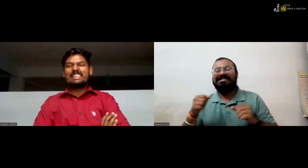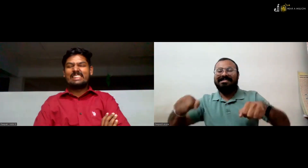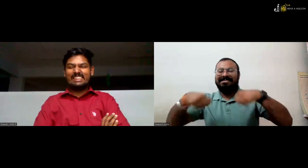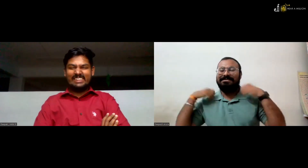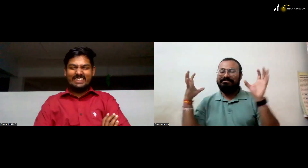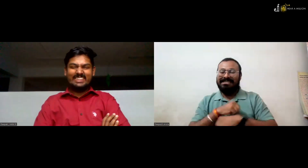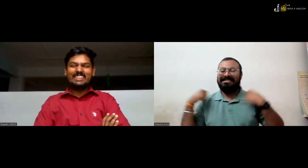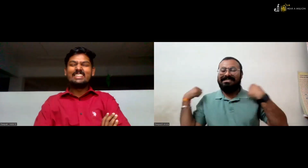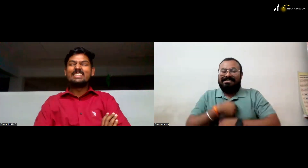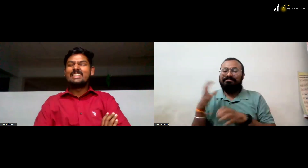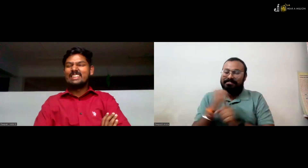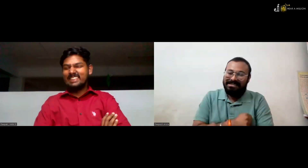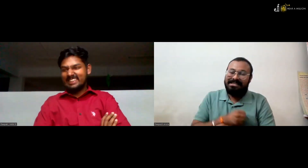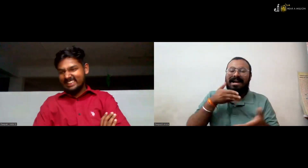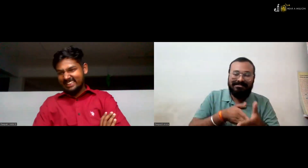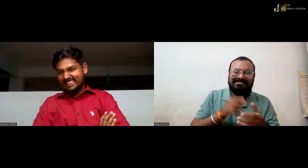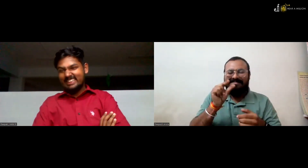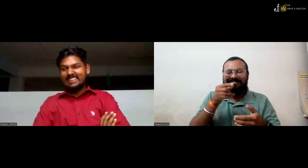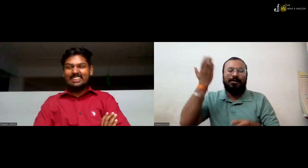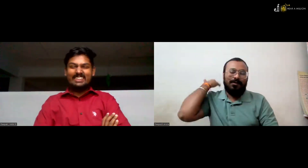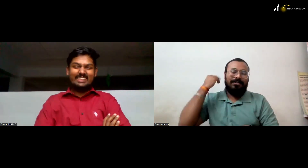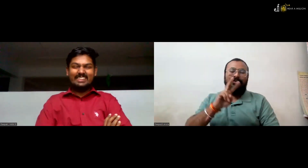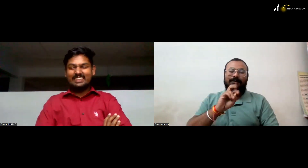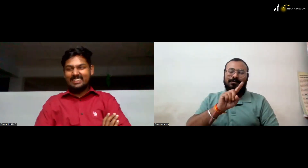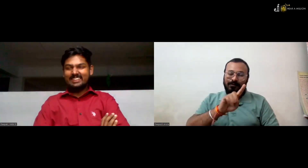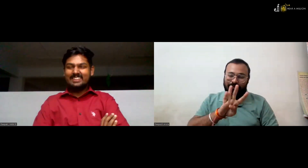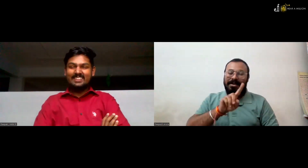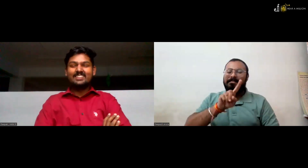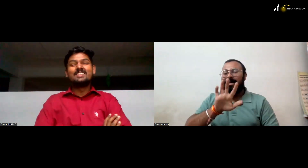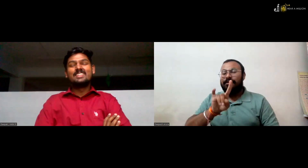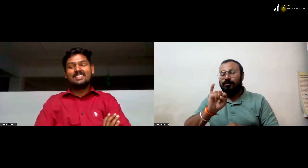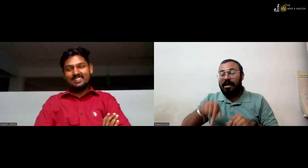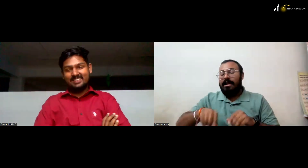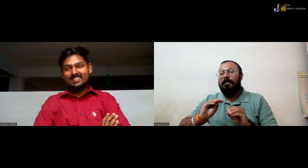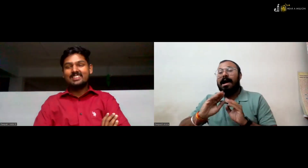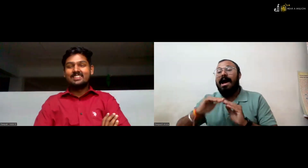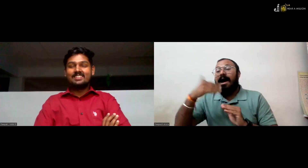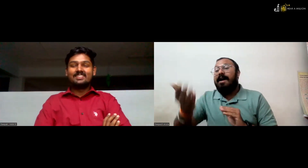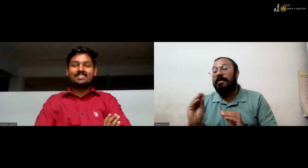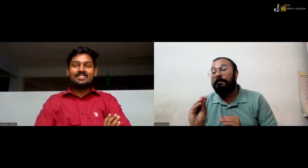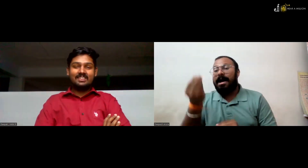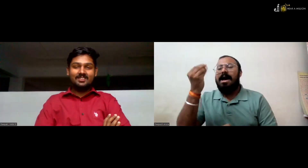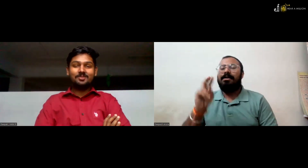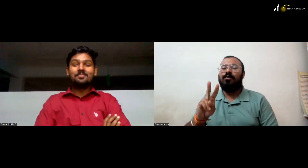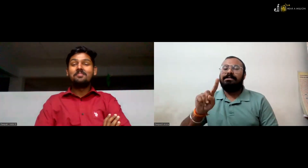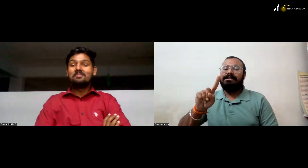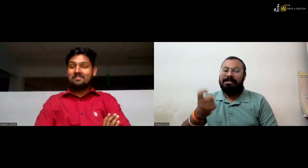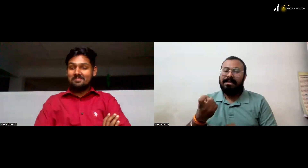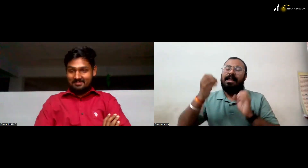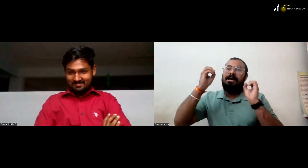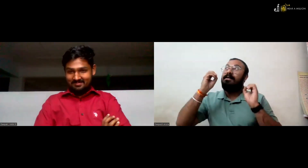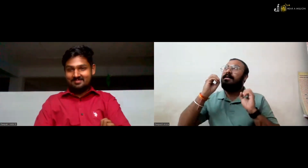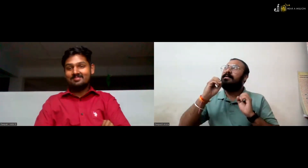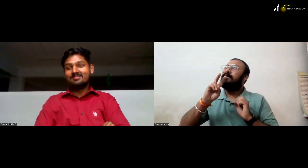of. And now then I realized that with the weather, when I didn't research more about